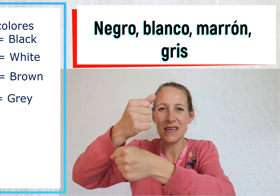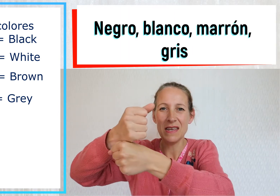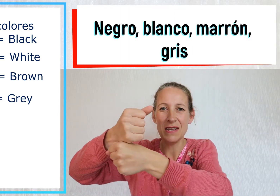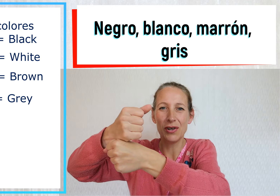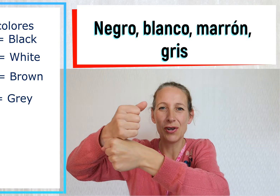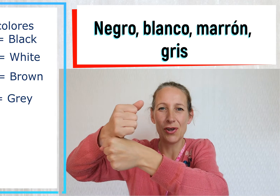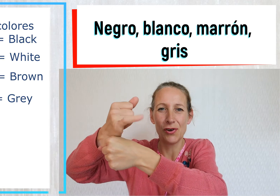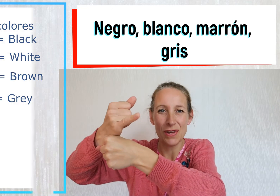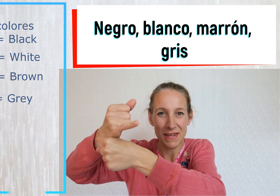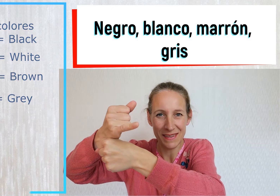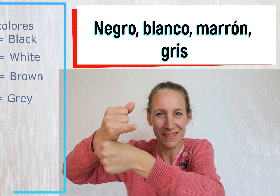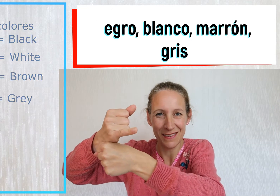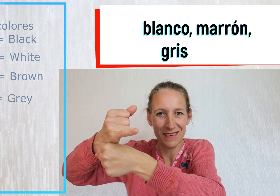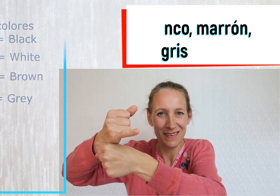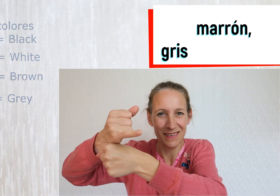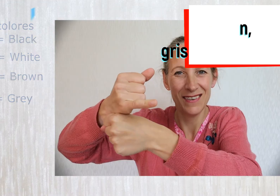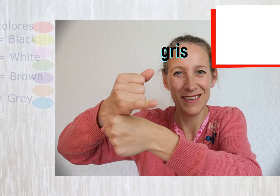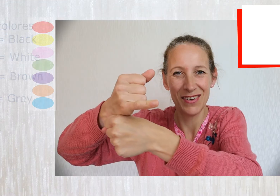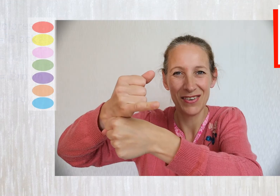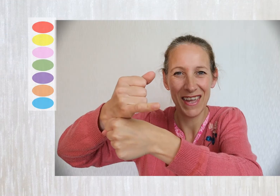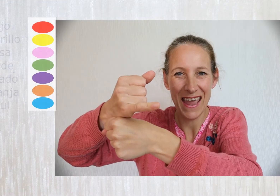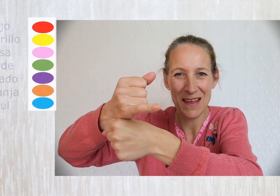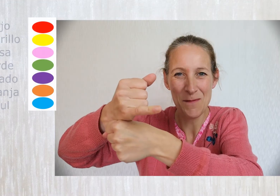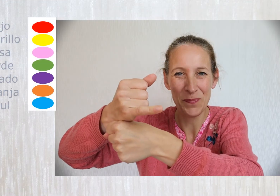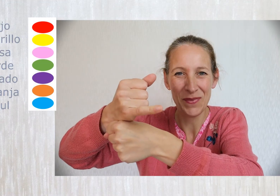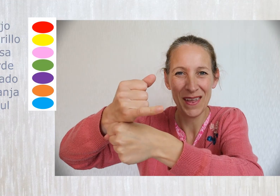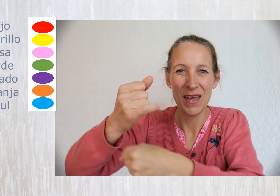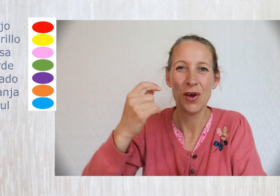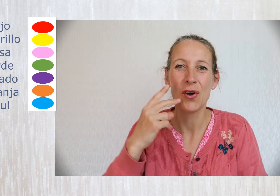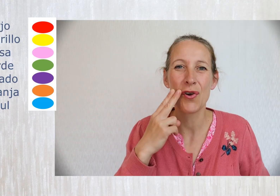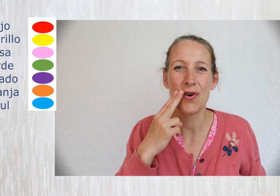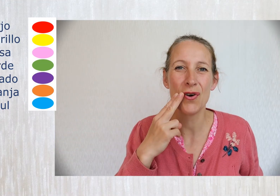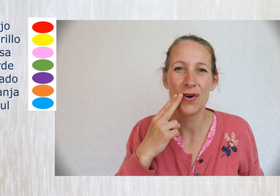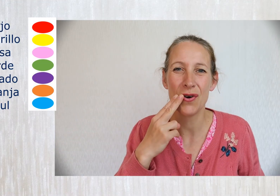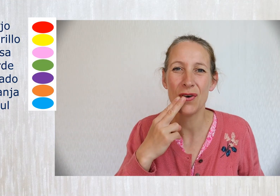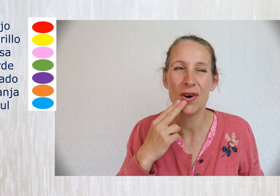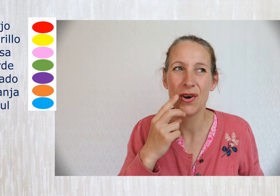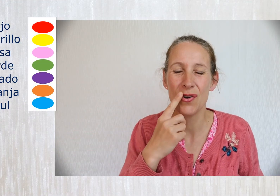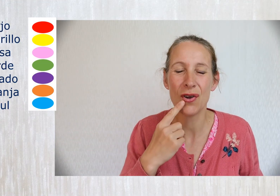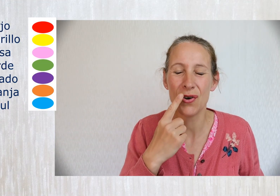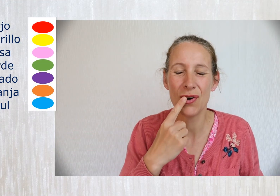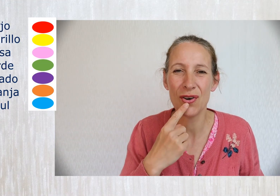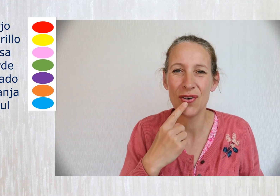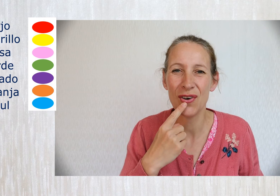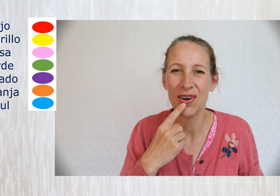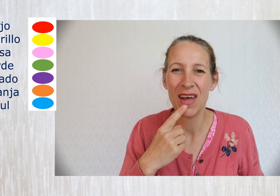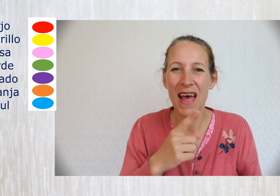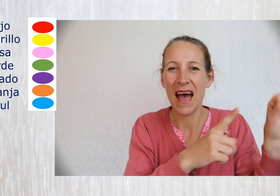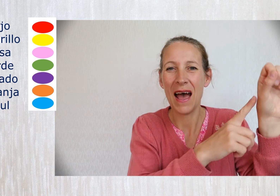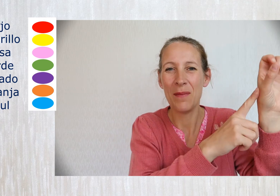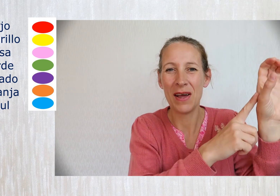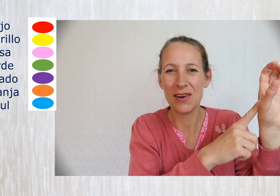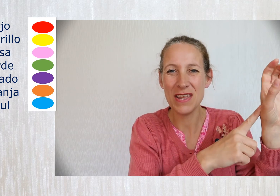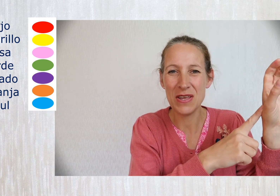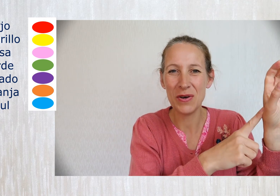y gris. Okay, rojo, rojo,